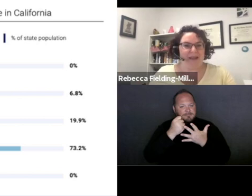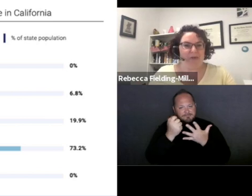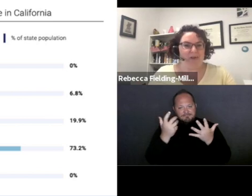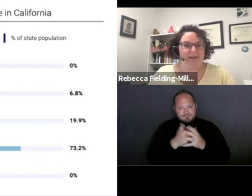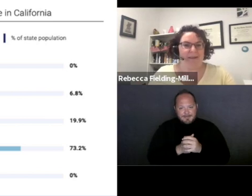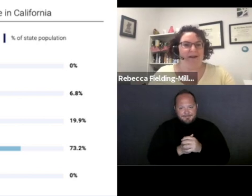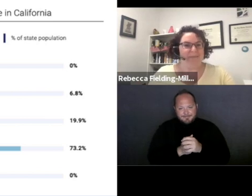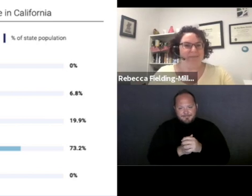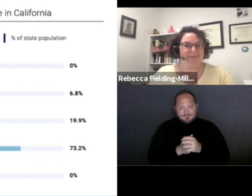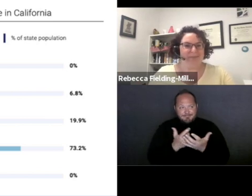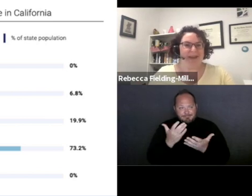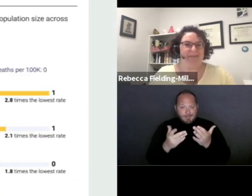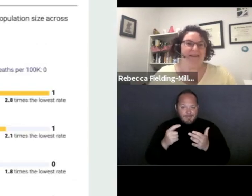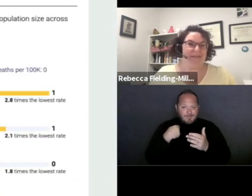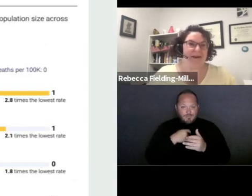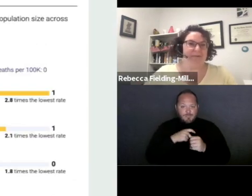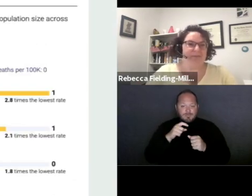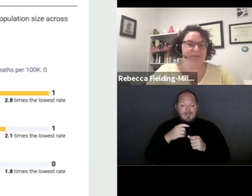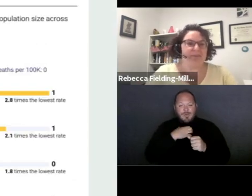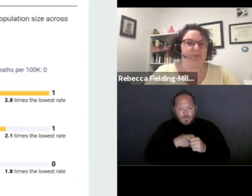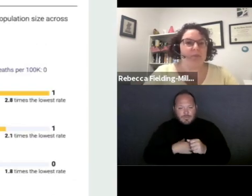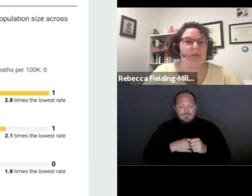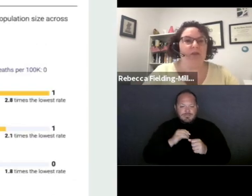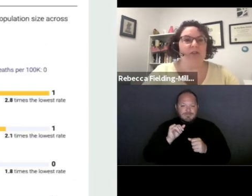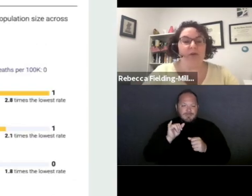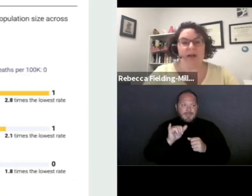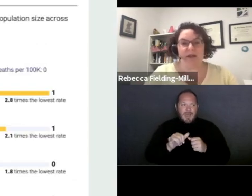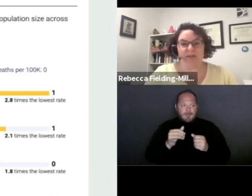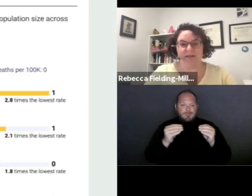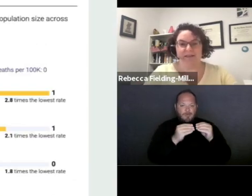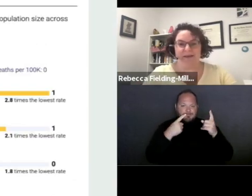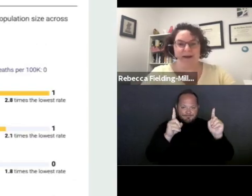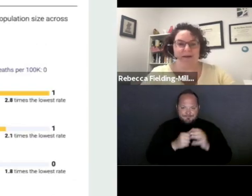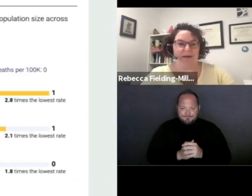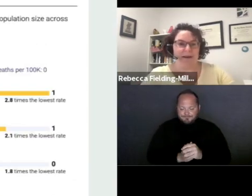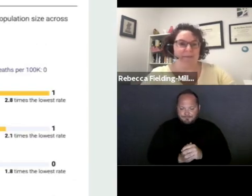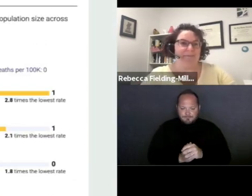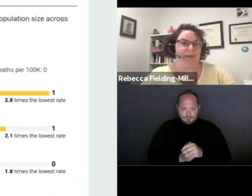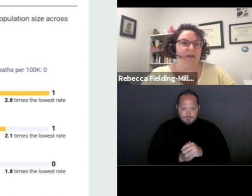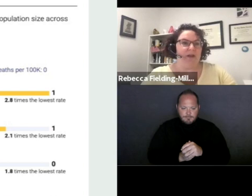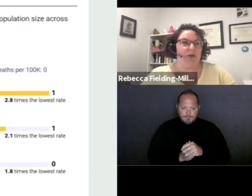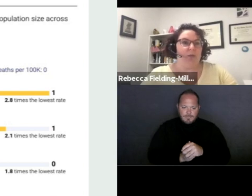you know, I wish we'd done that better, or that had been done better. So the other thing to think about